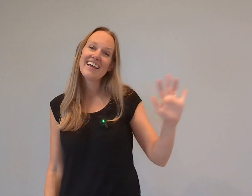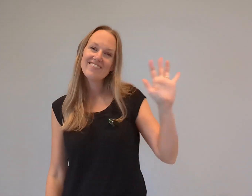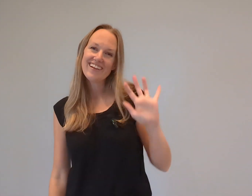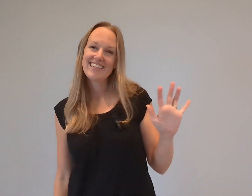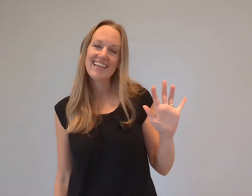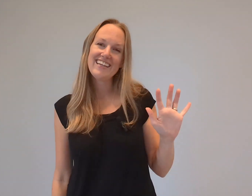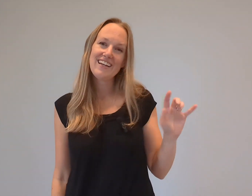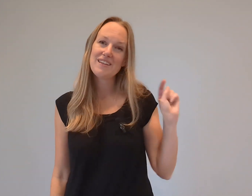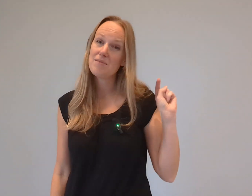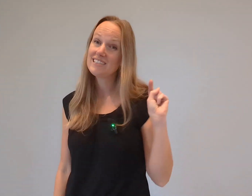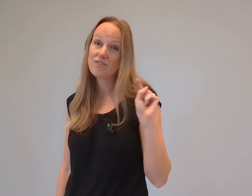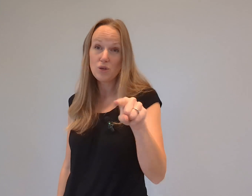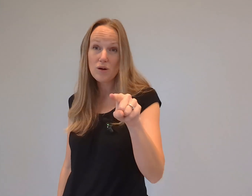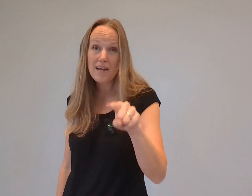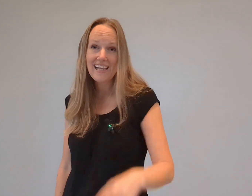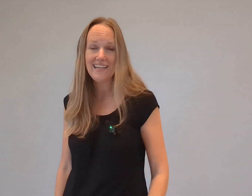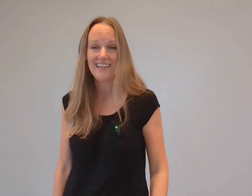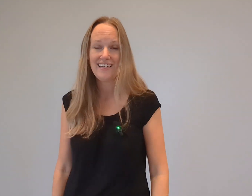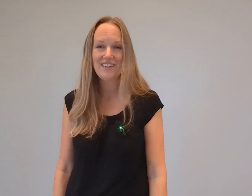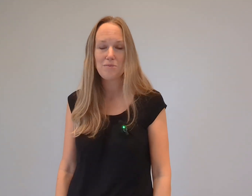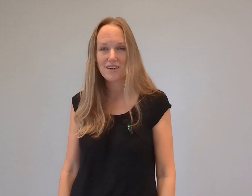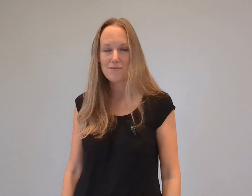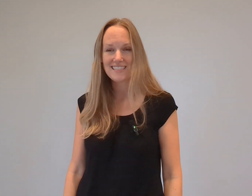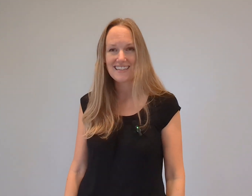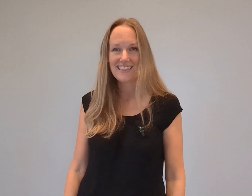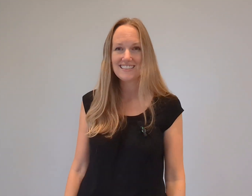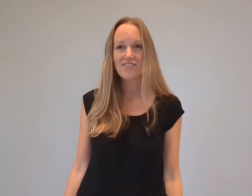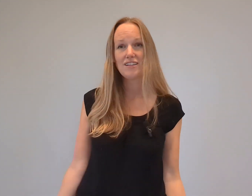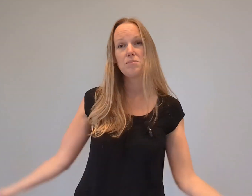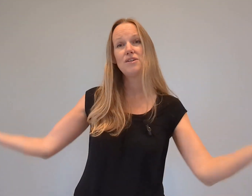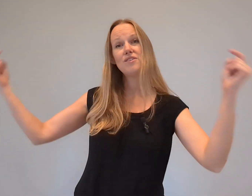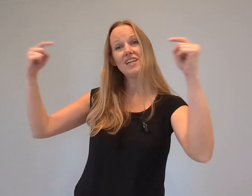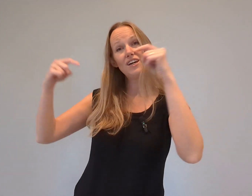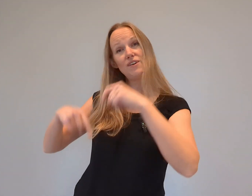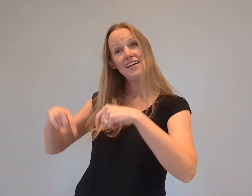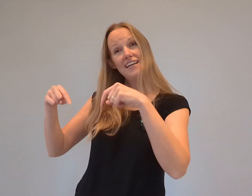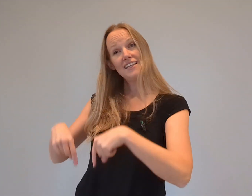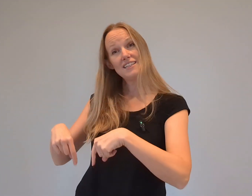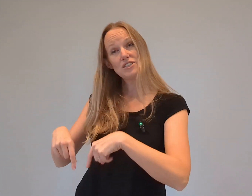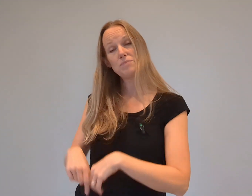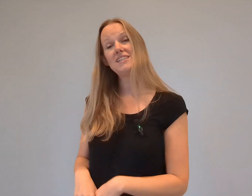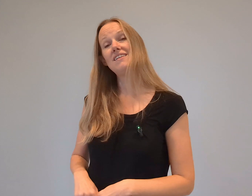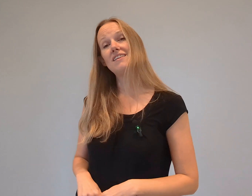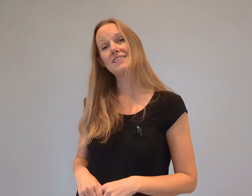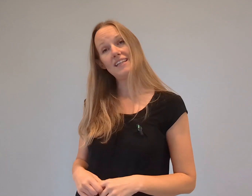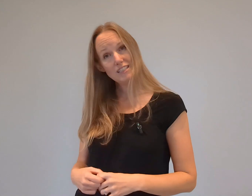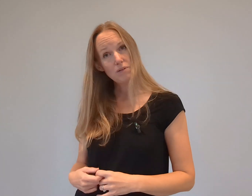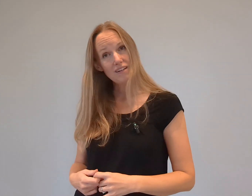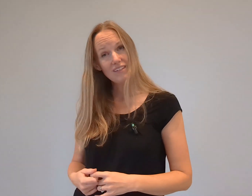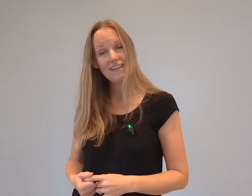am left-handed. That means if you are right-handed, you're going to mirror my signs. If you look below the video in the description, there's a link to print out the